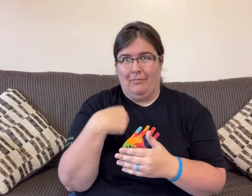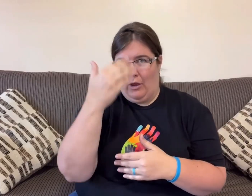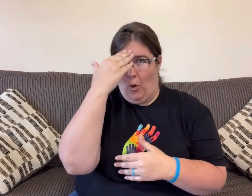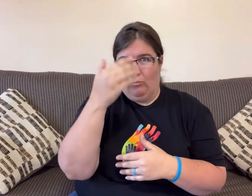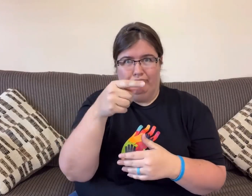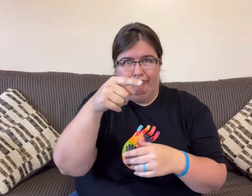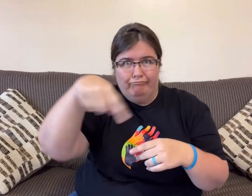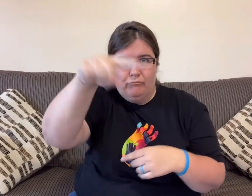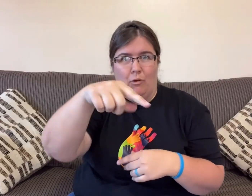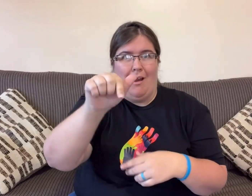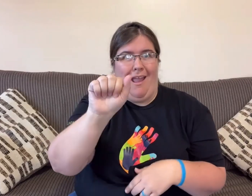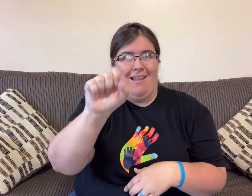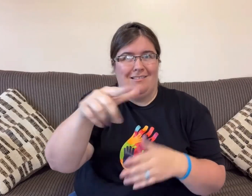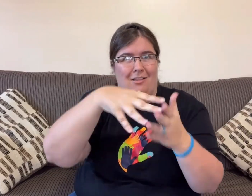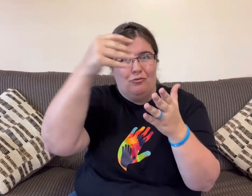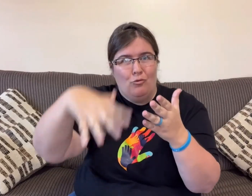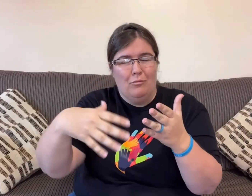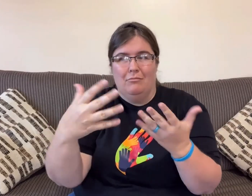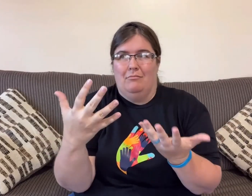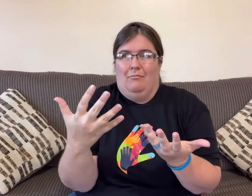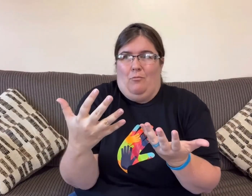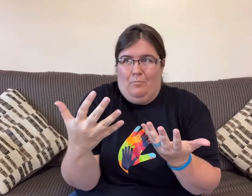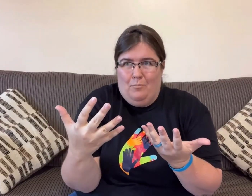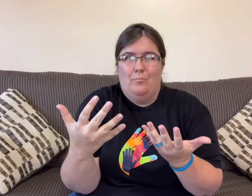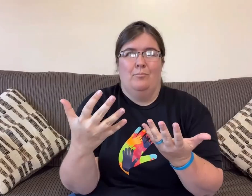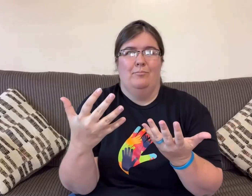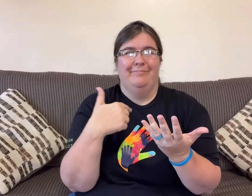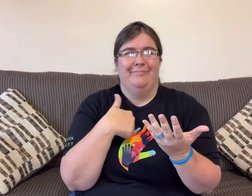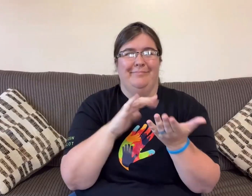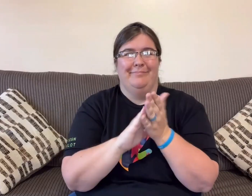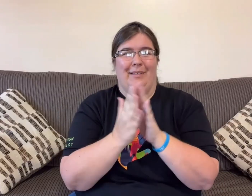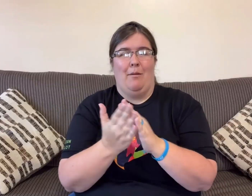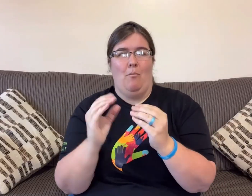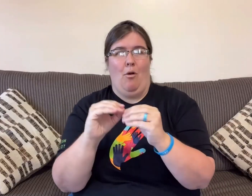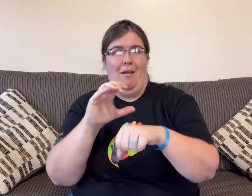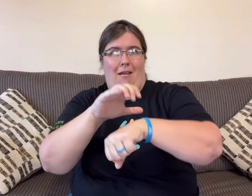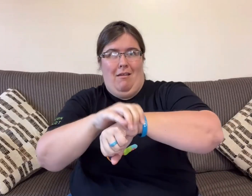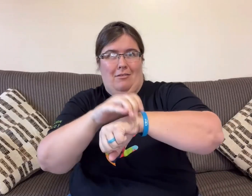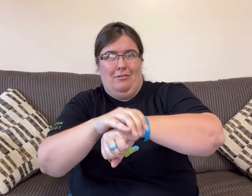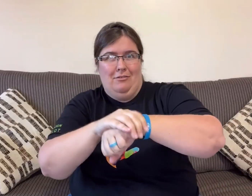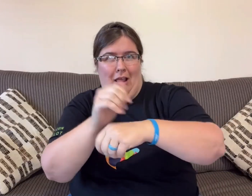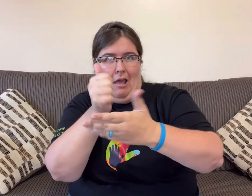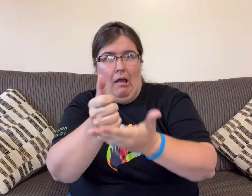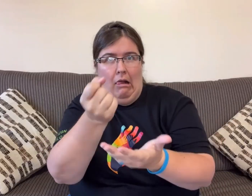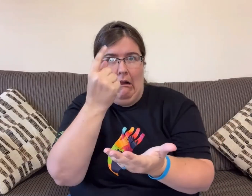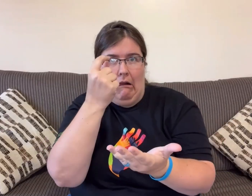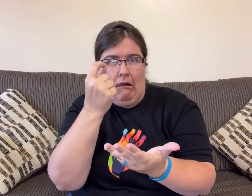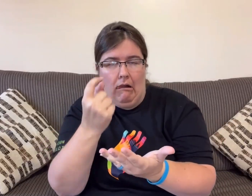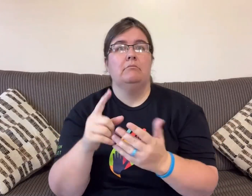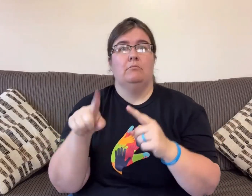you who are watching are probably ASL students. So my signing becomes more English to try and help you